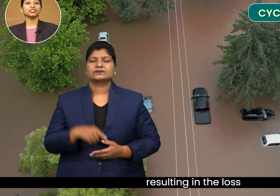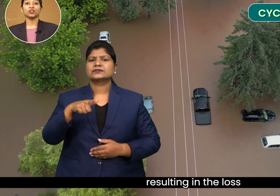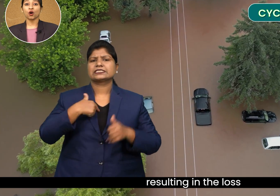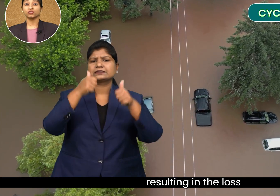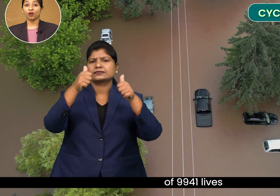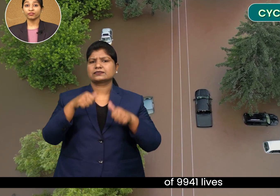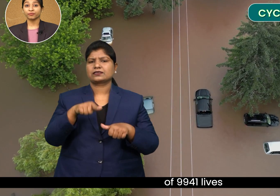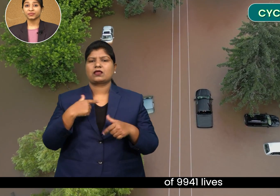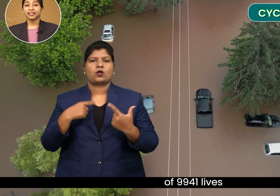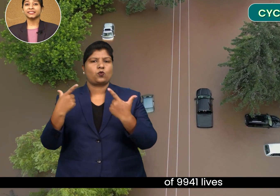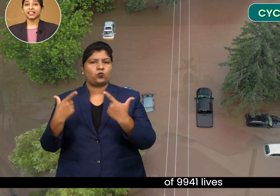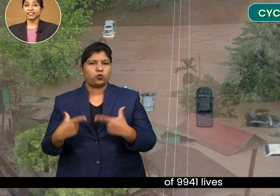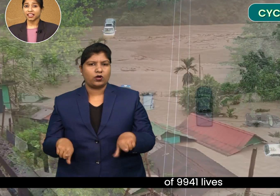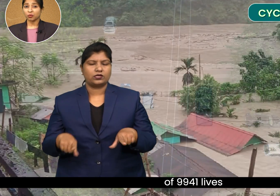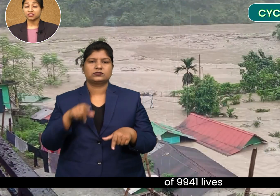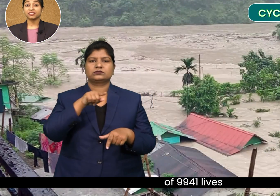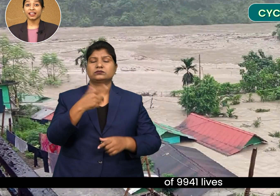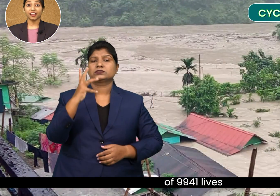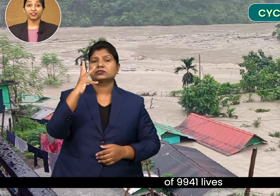resulting in the loss of